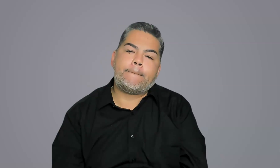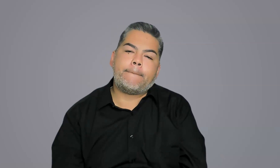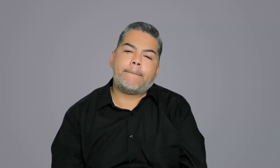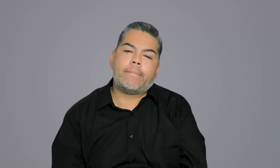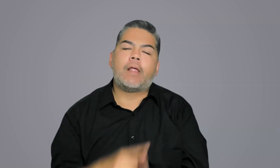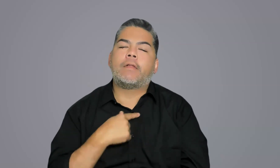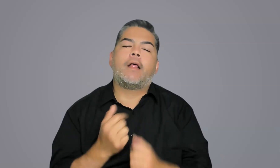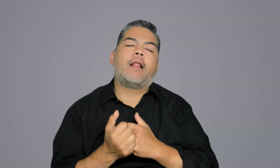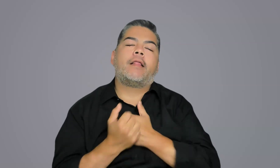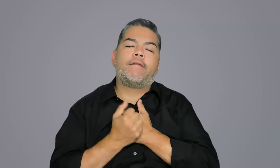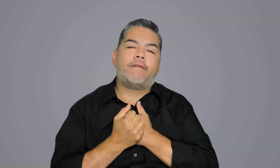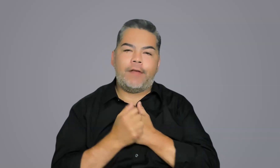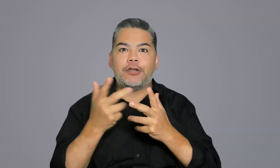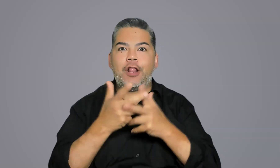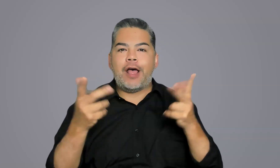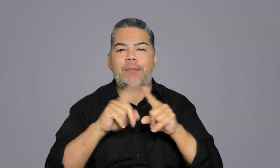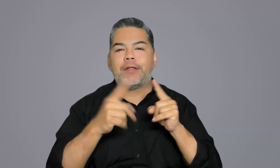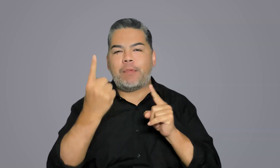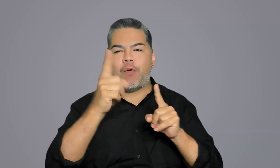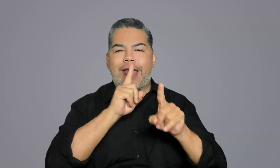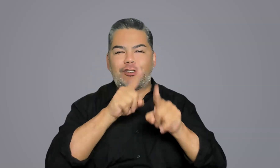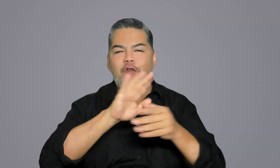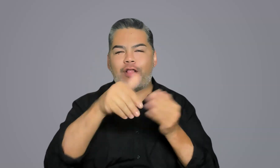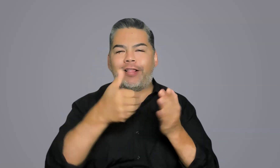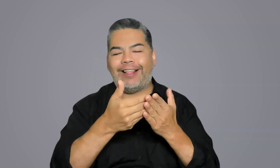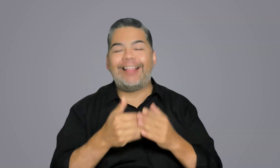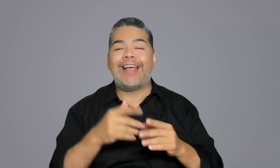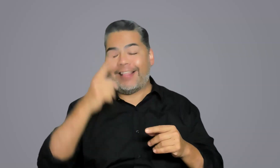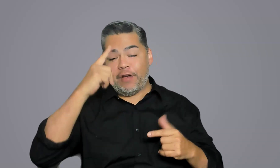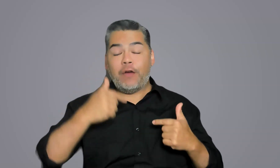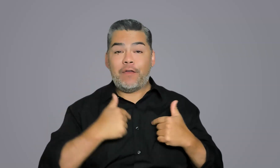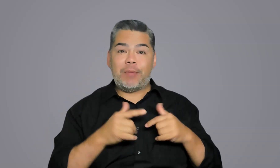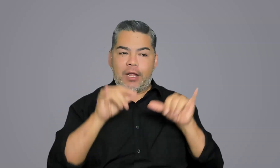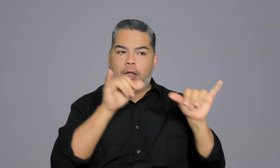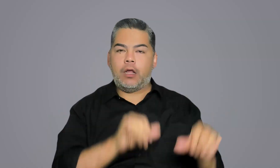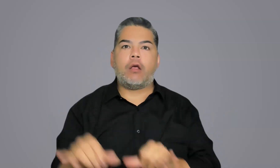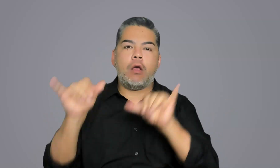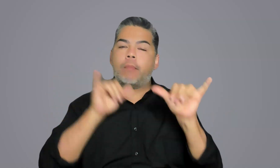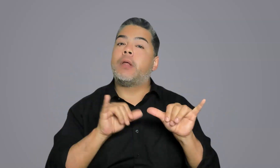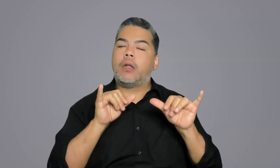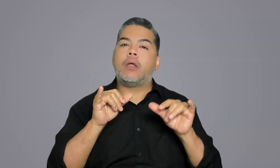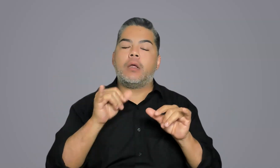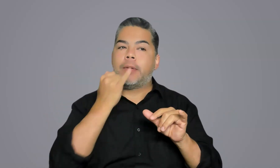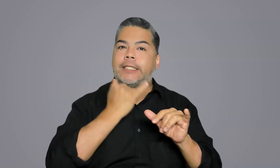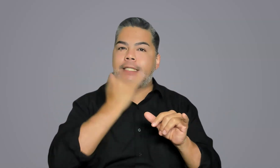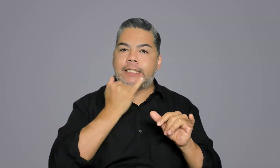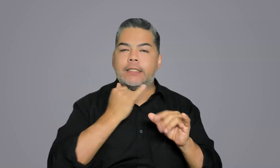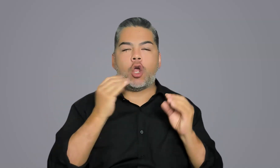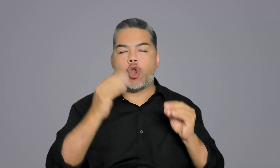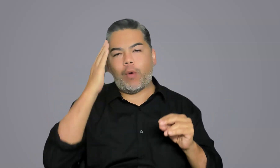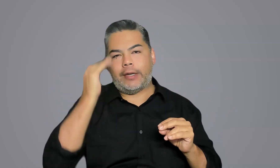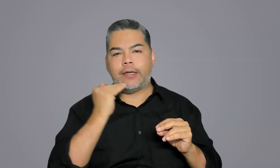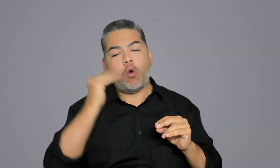actually there's probably one answer that can answer all of it. So I think for me, the most common mistake is headings or lack of heading structure.